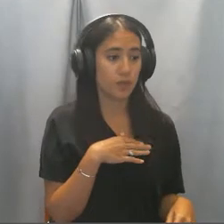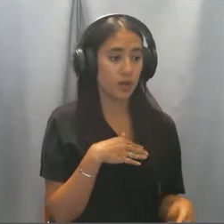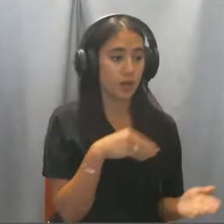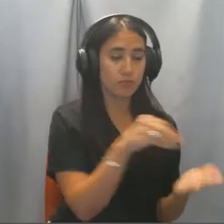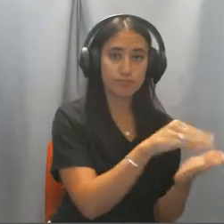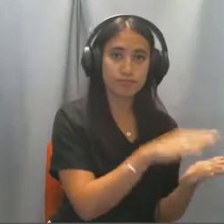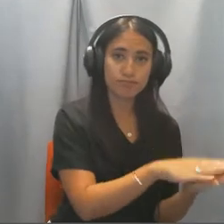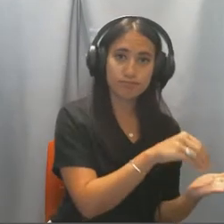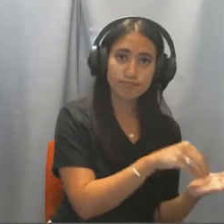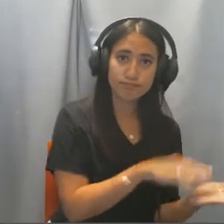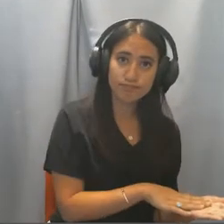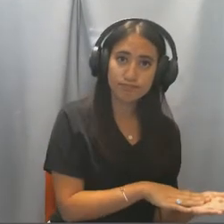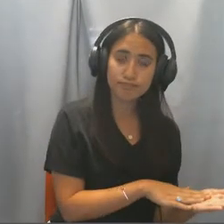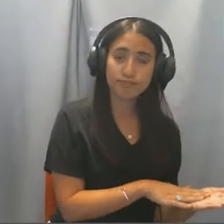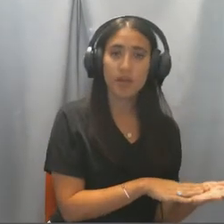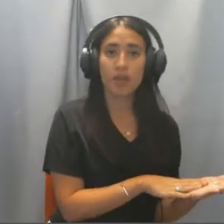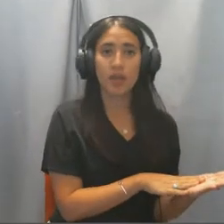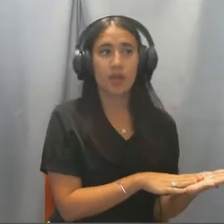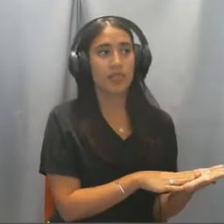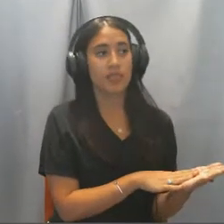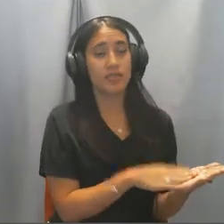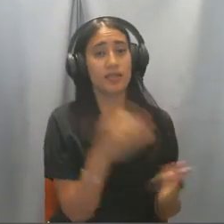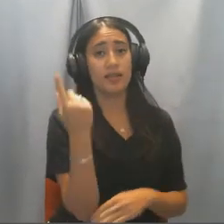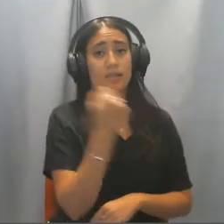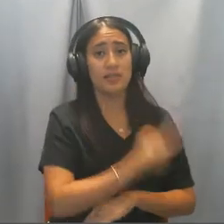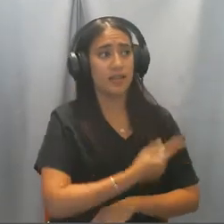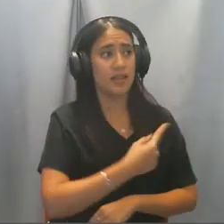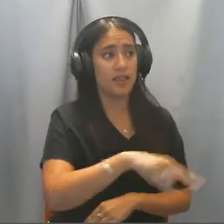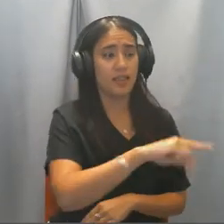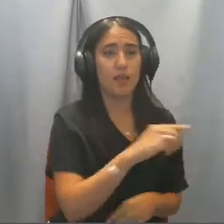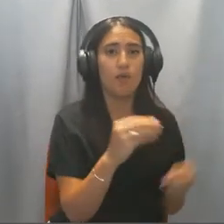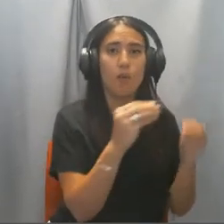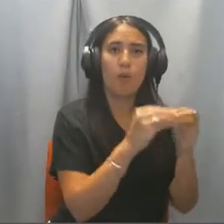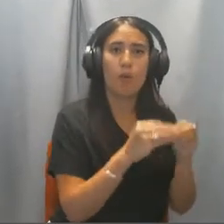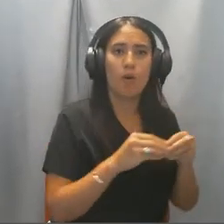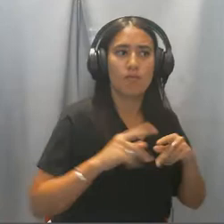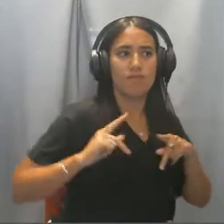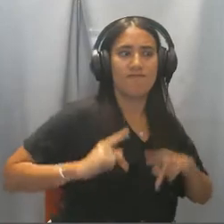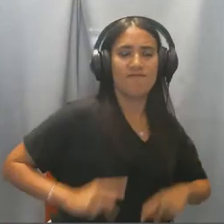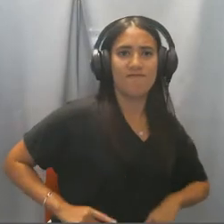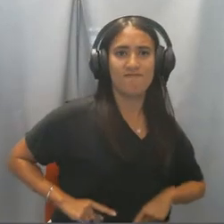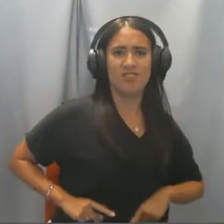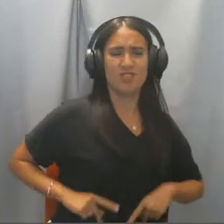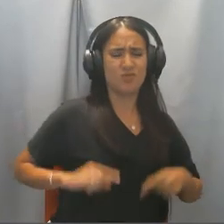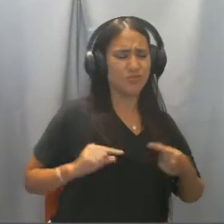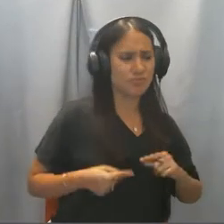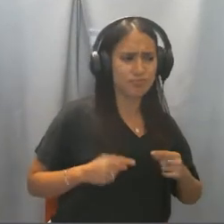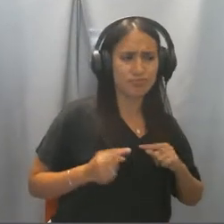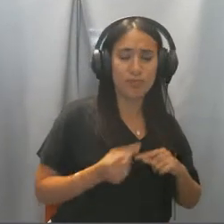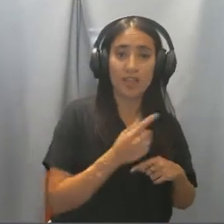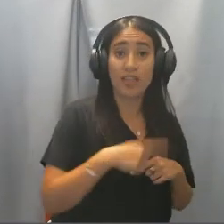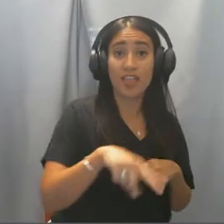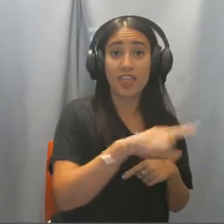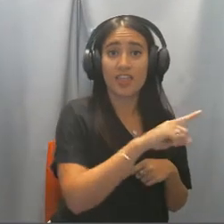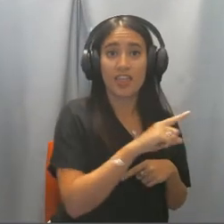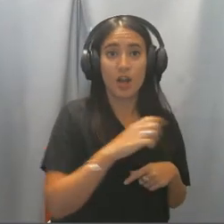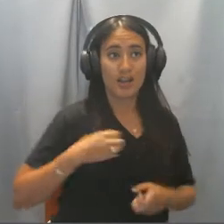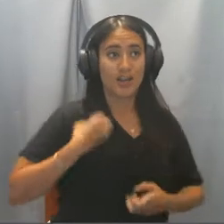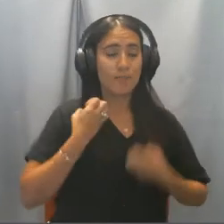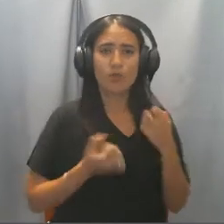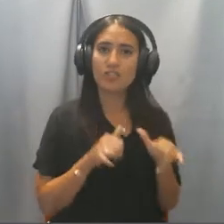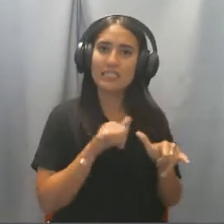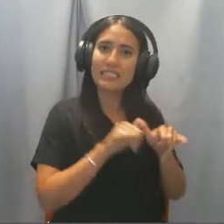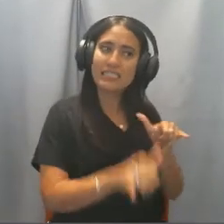days when they had more physical pain, their moods stayed just as happy. But the people who were in unhappy